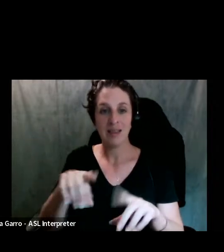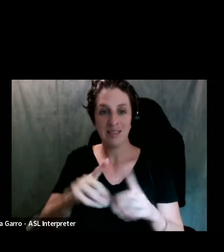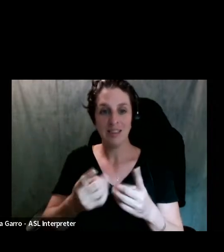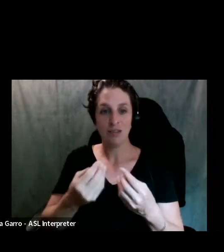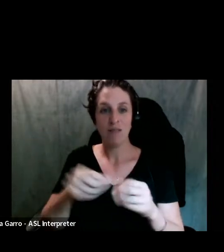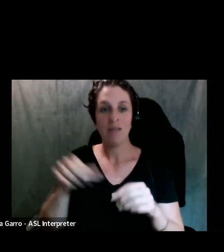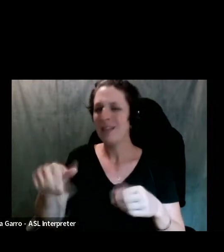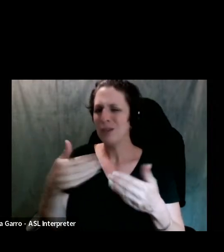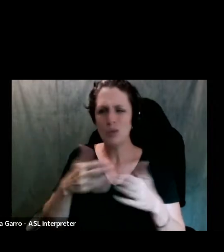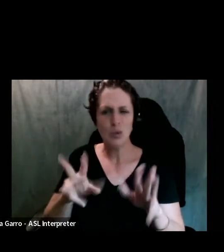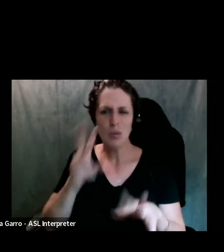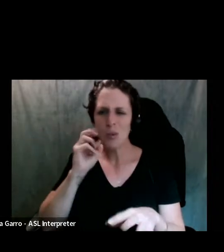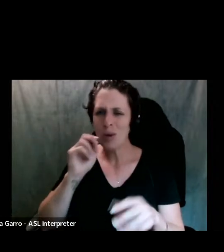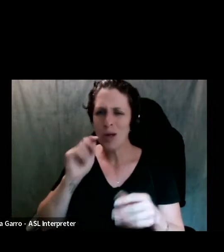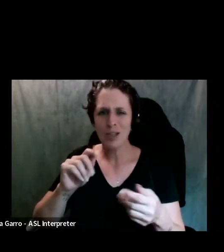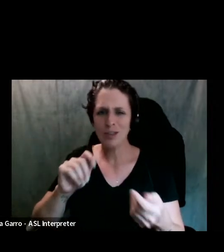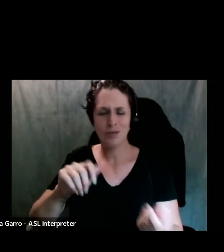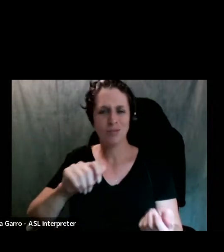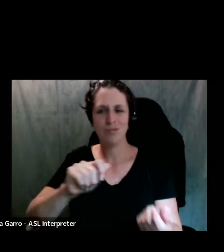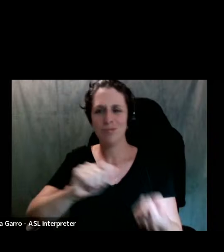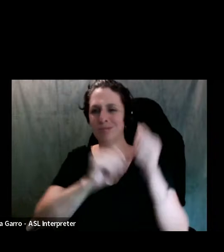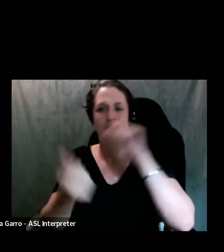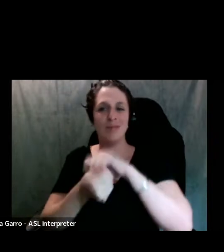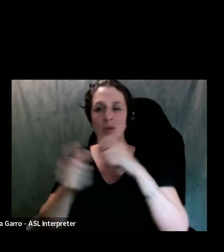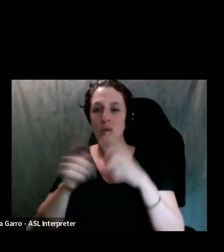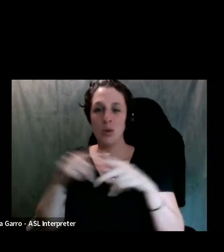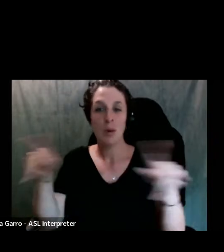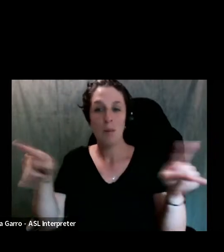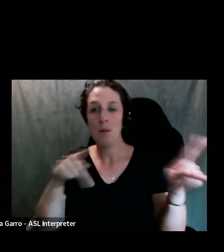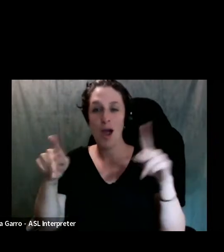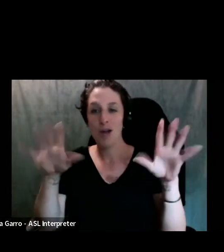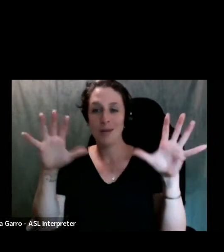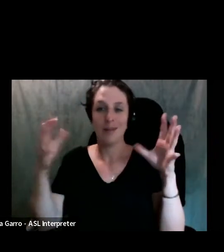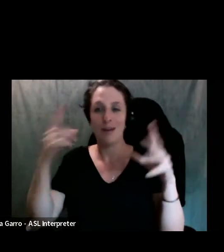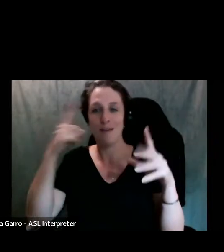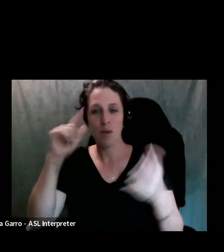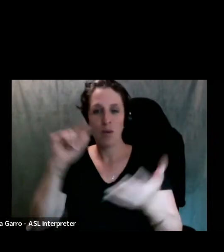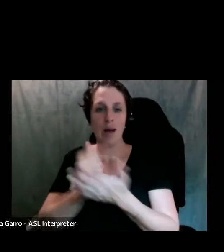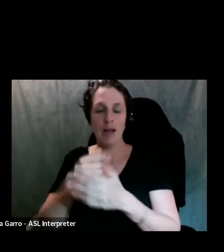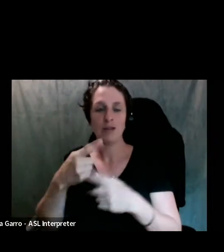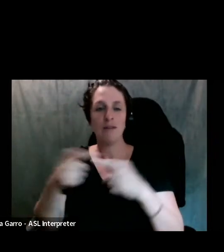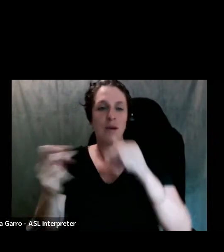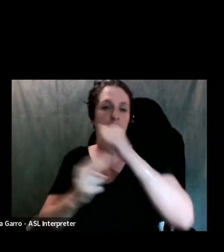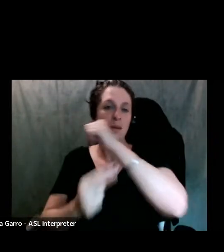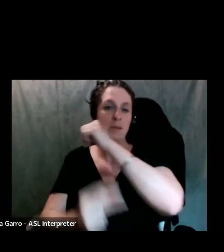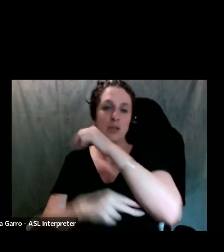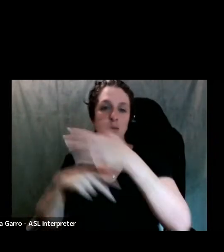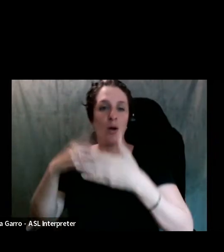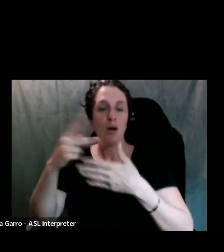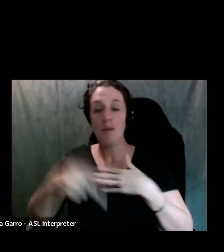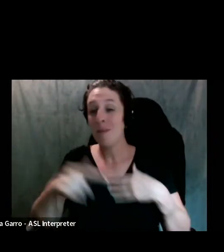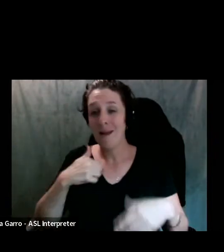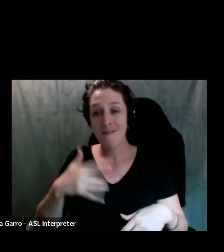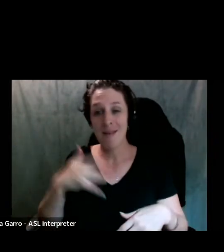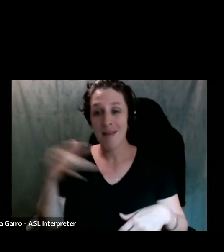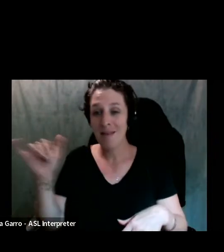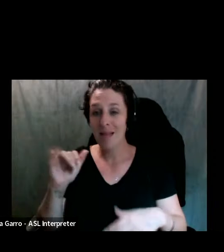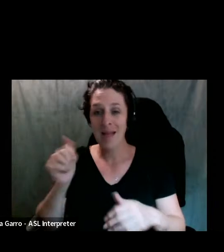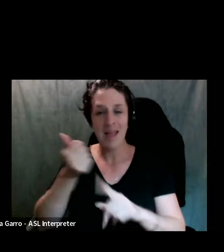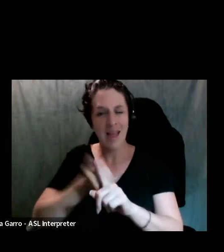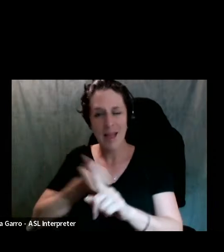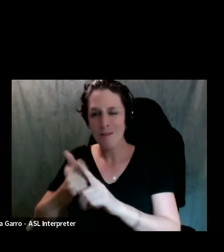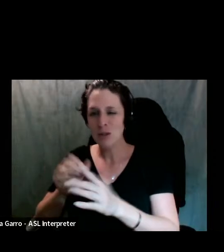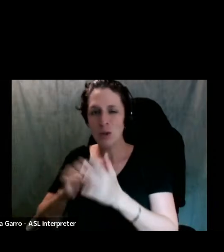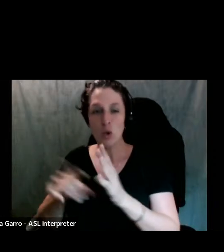turned into a party scene, but for the graduates from the bridge program. I felt like every student, you made sure, and